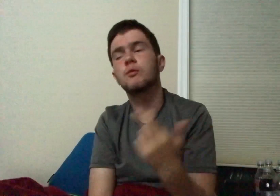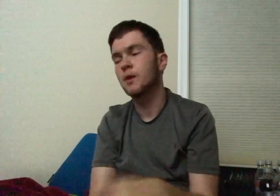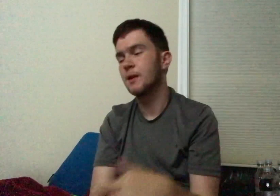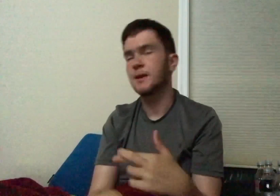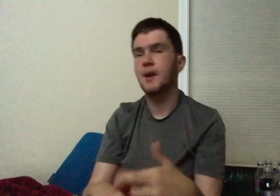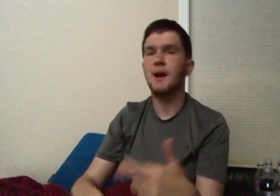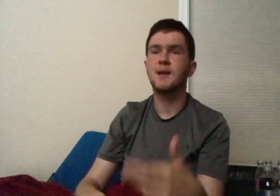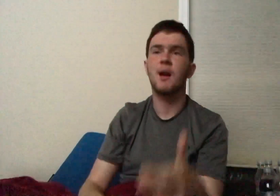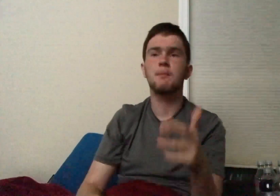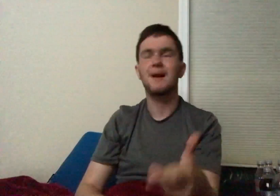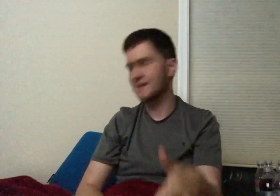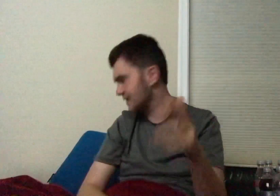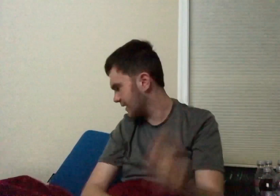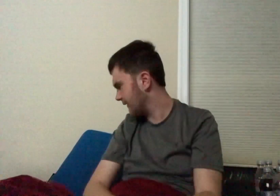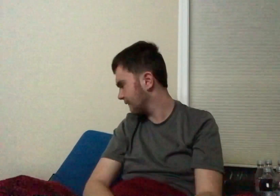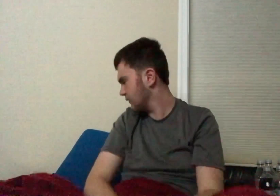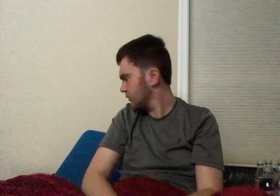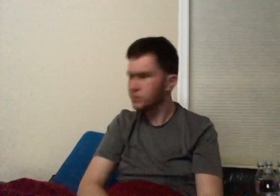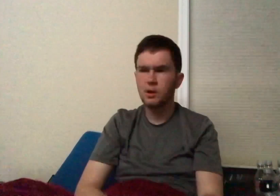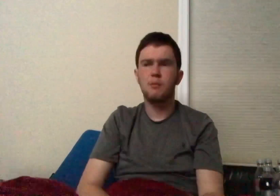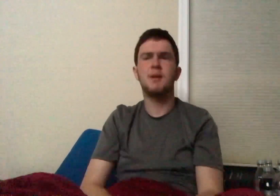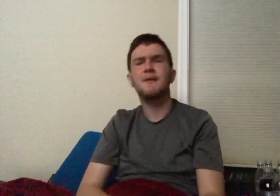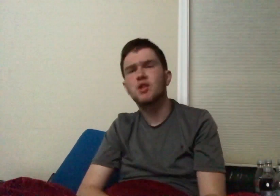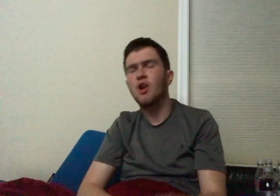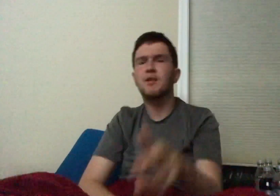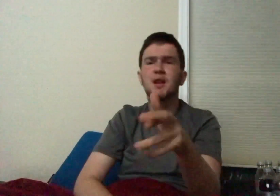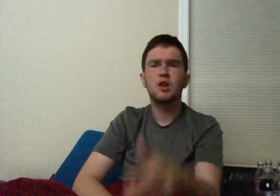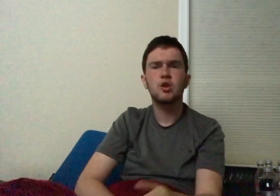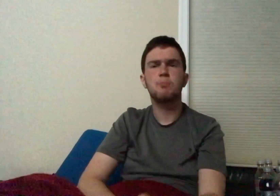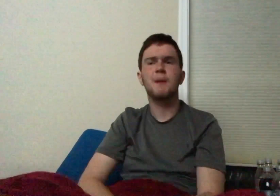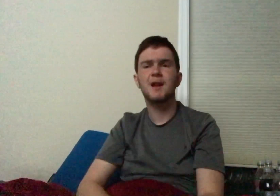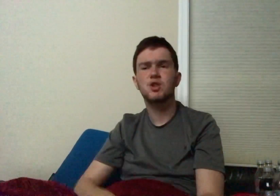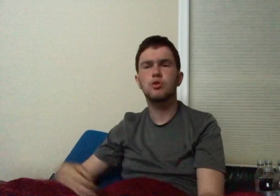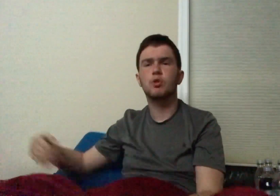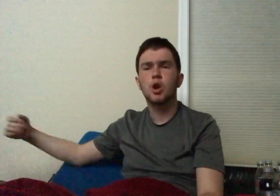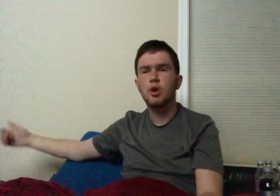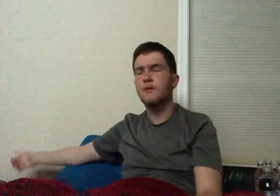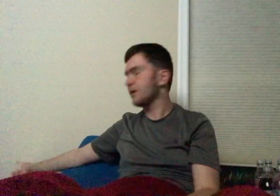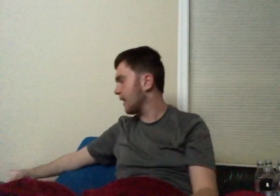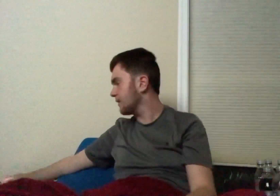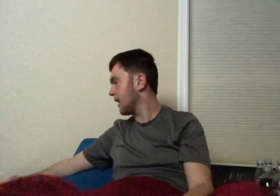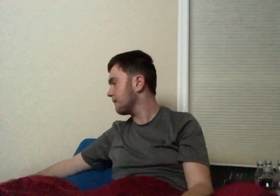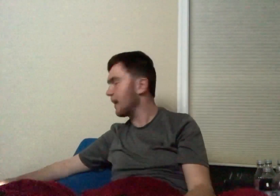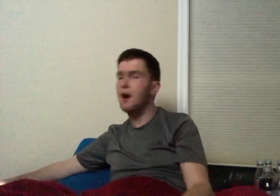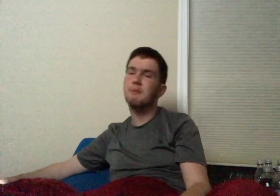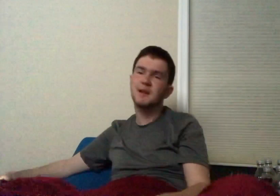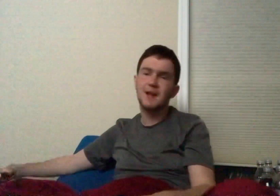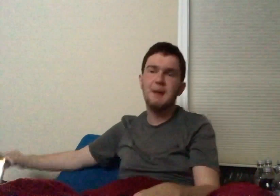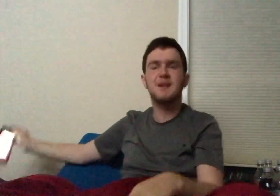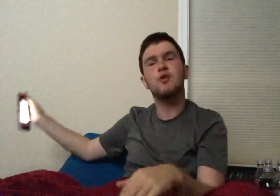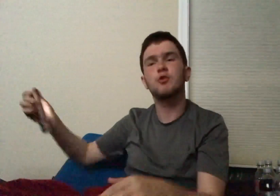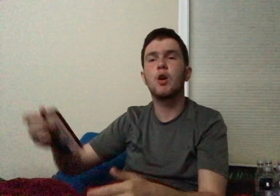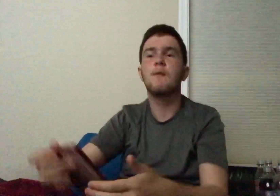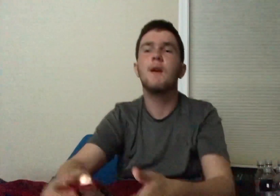truth. And now I tell myself, whatever don't kill you makes you tough. Can't tap out when the times get rough. I know